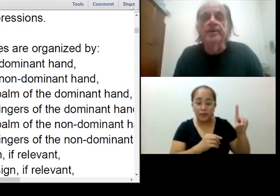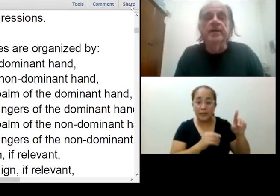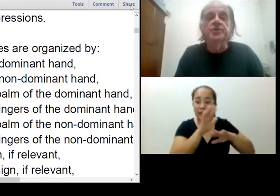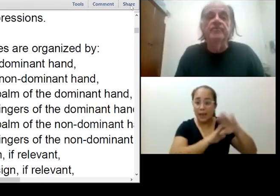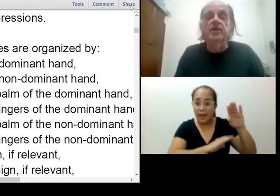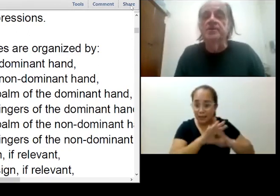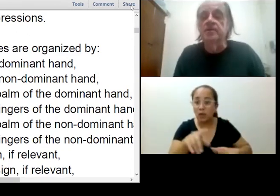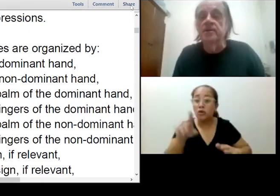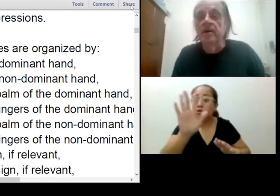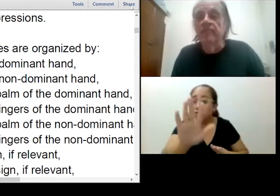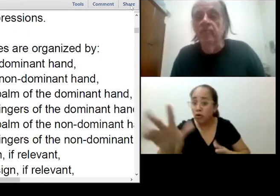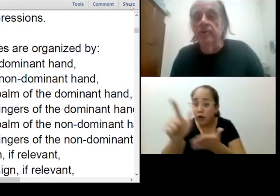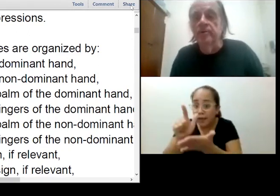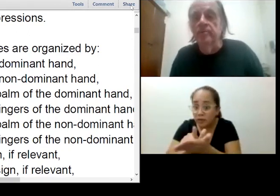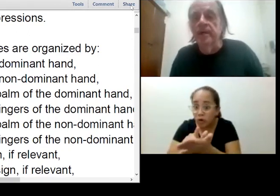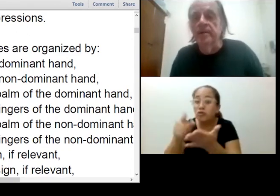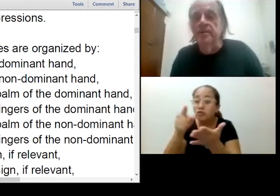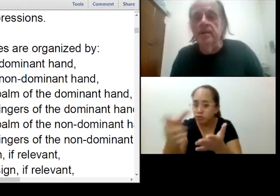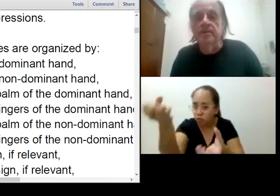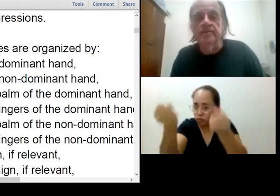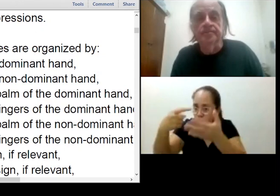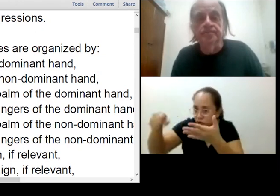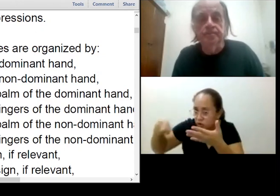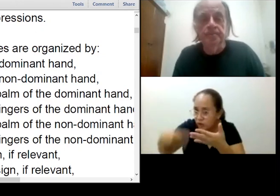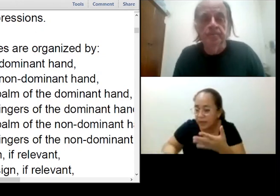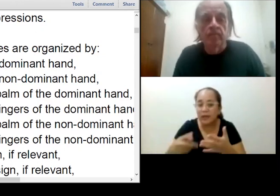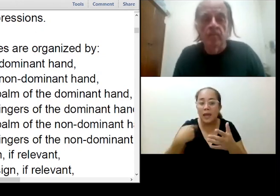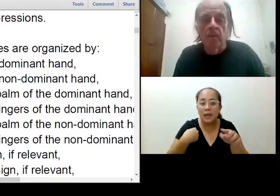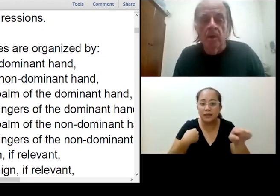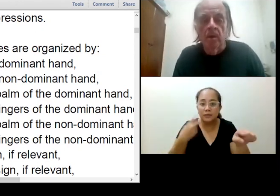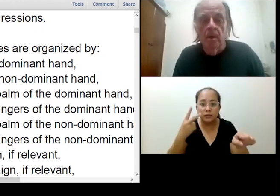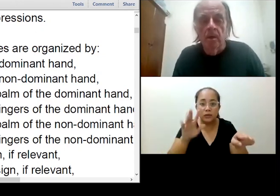up with in each of the lessons for your 2-handed signs.